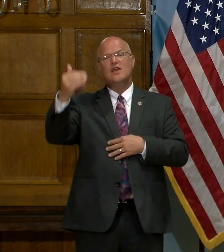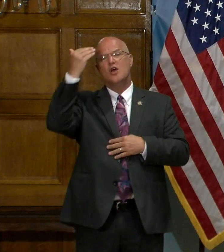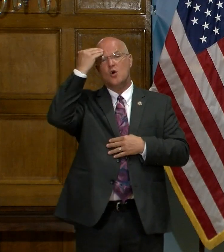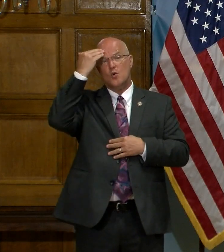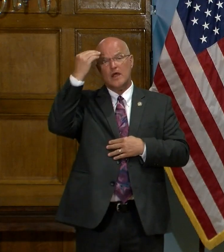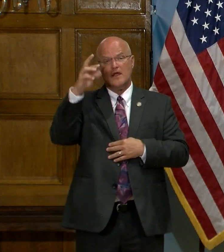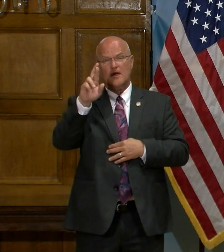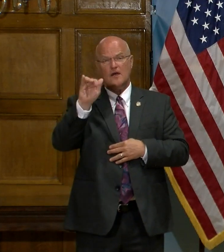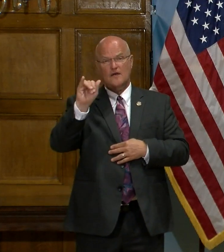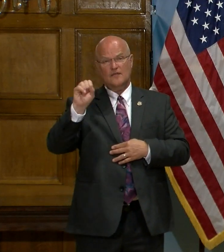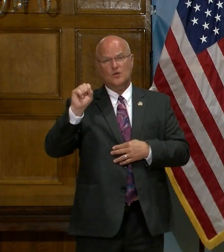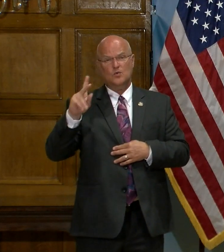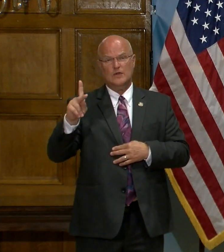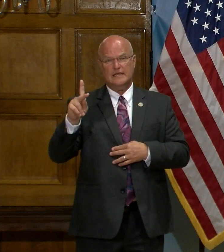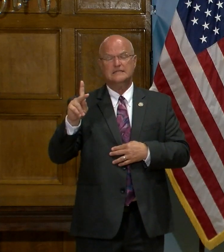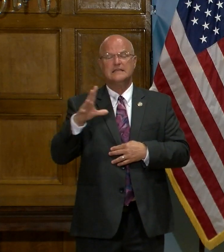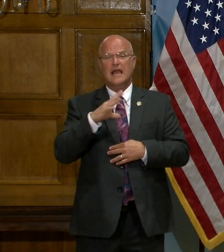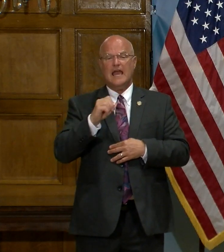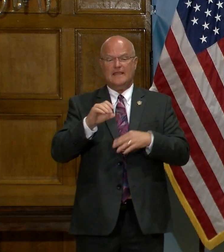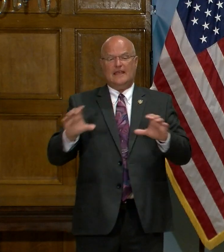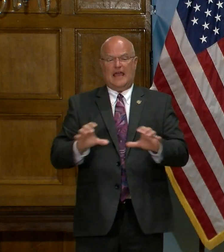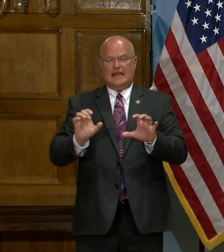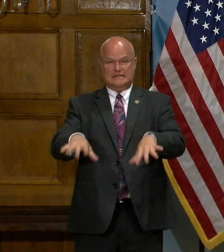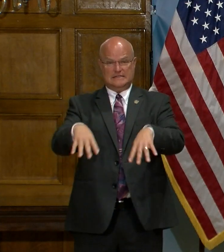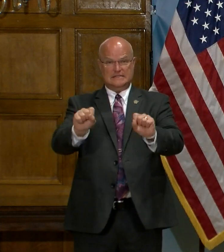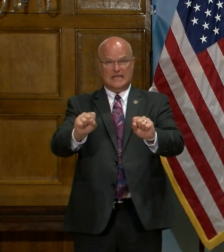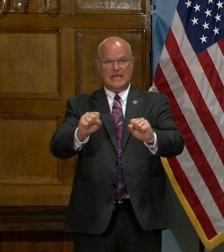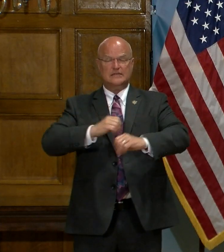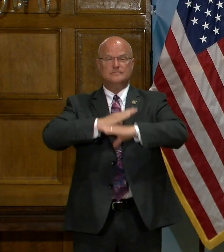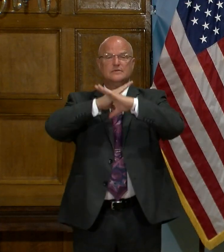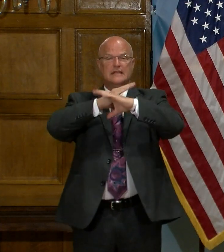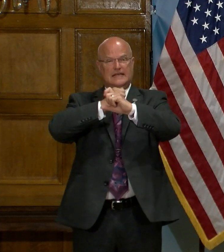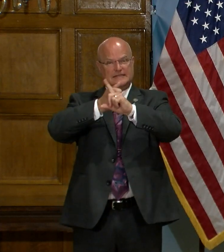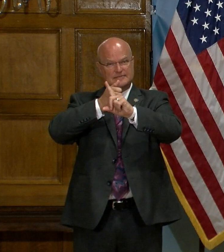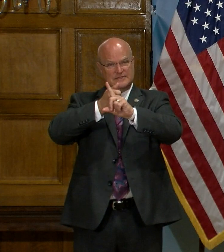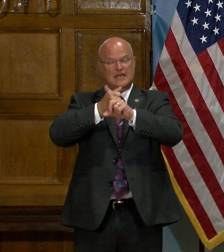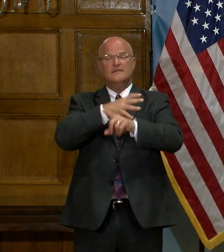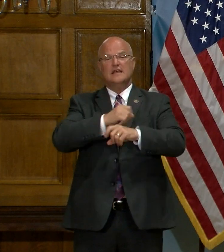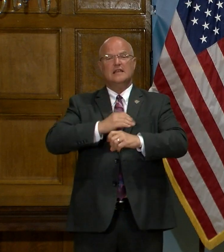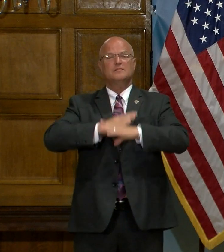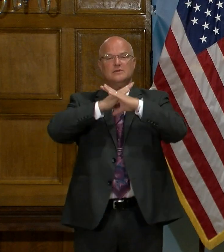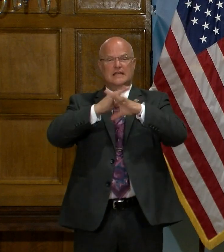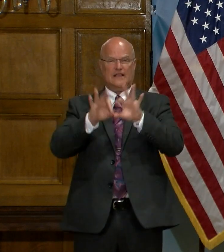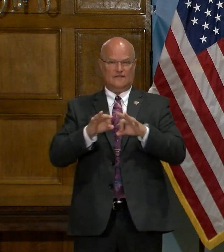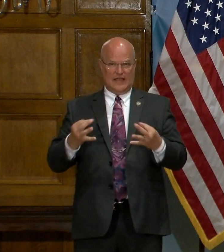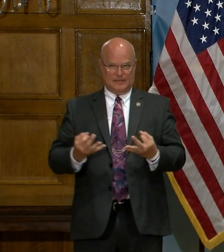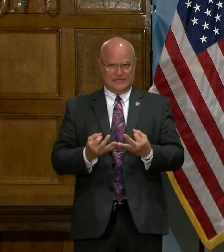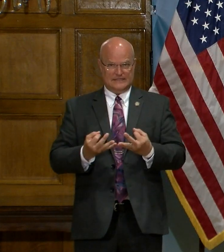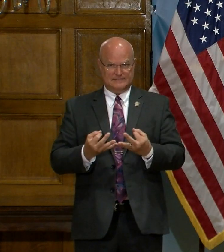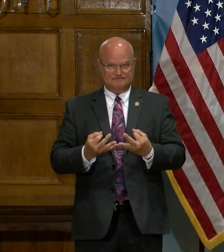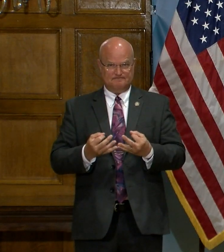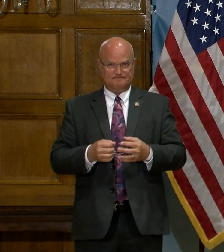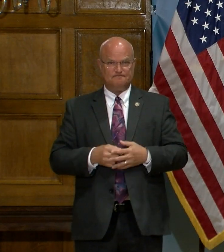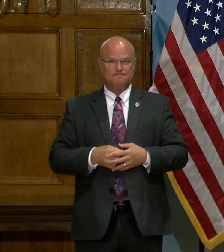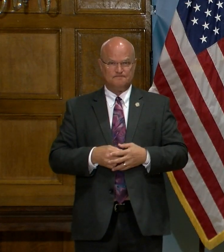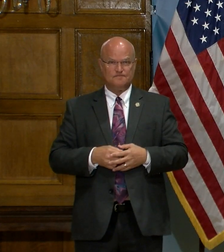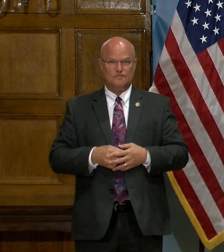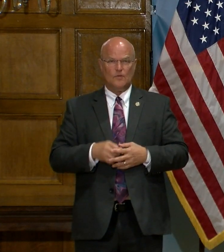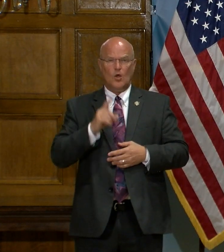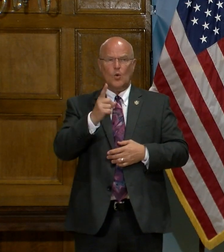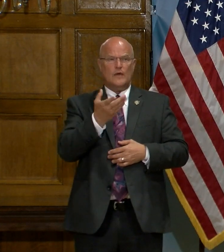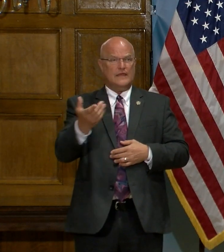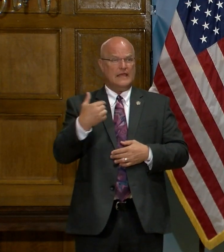of the risk and the actions that they should take to protect themselves and to protect their families.